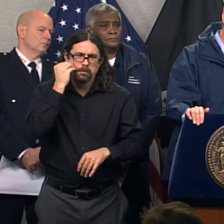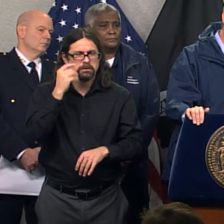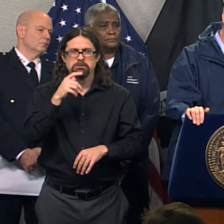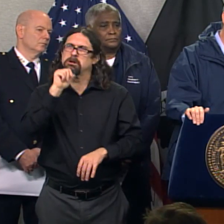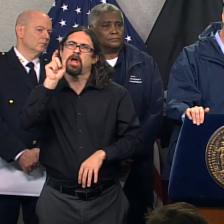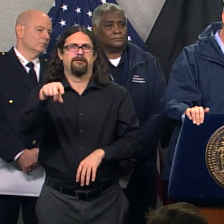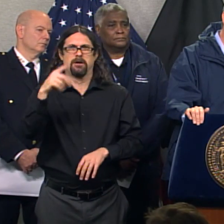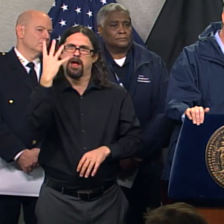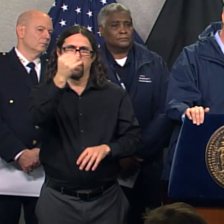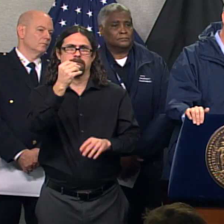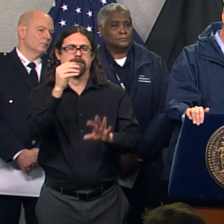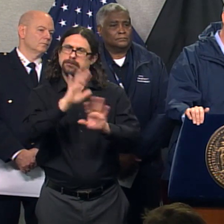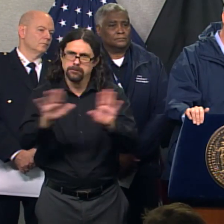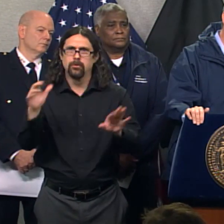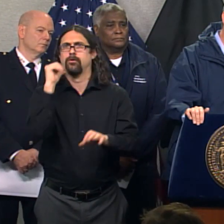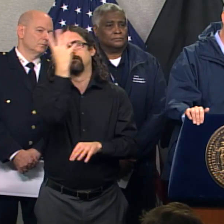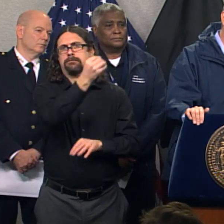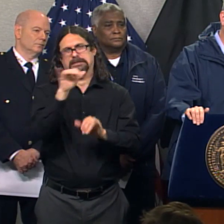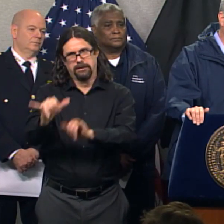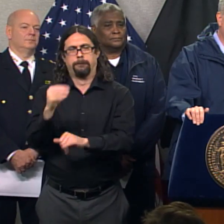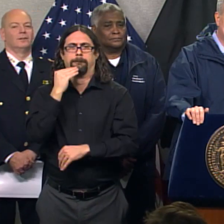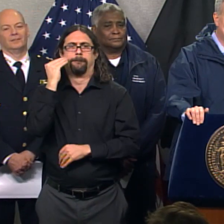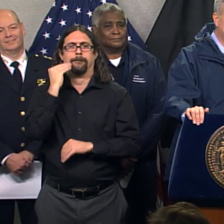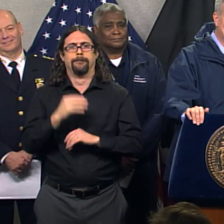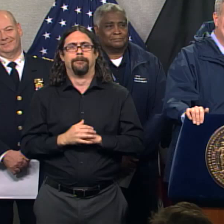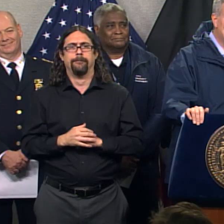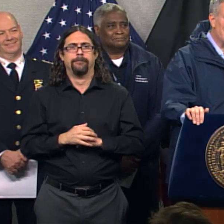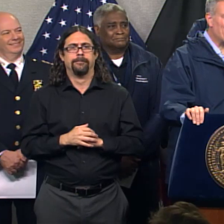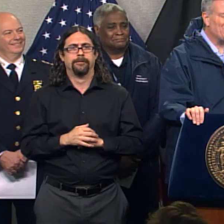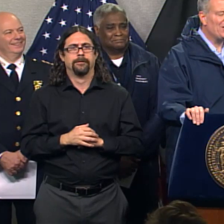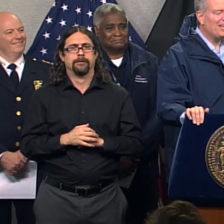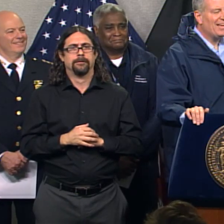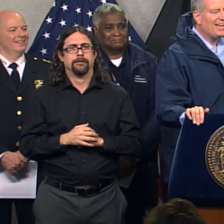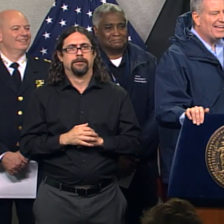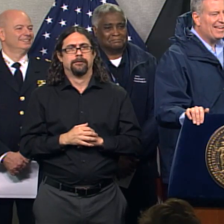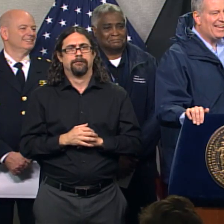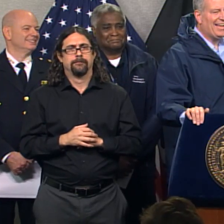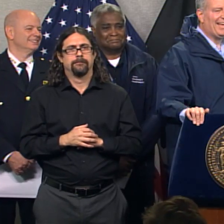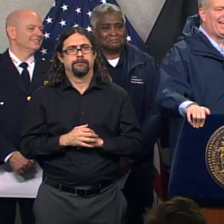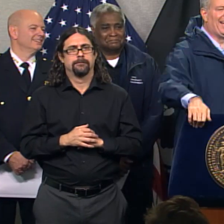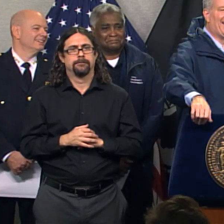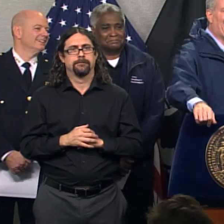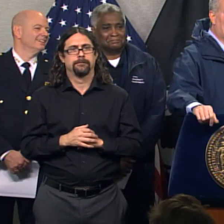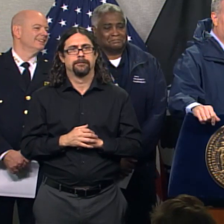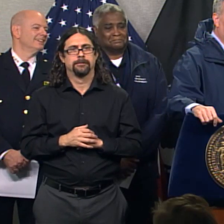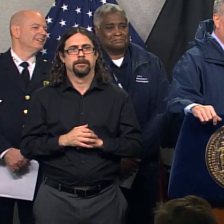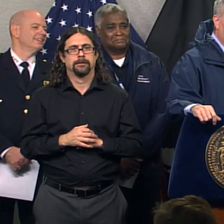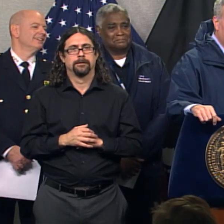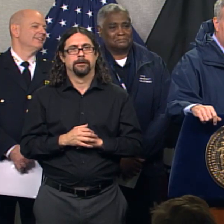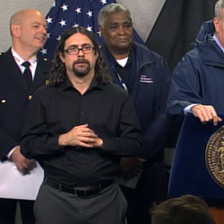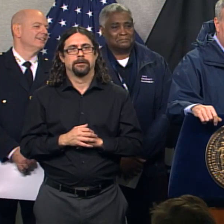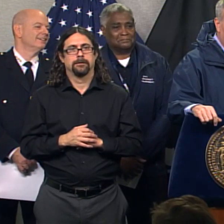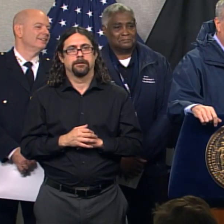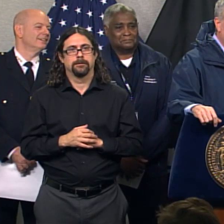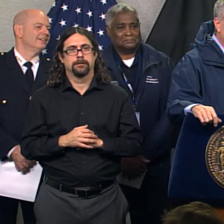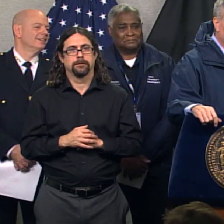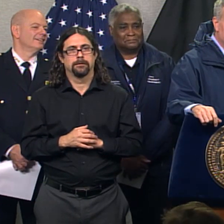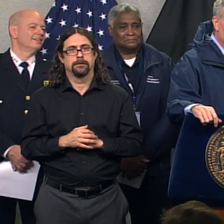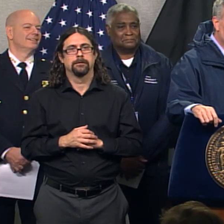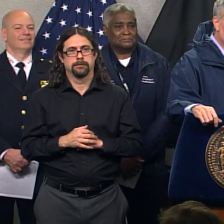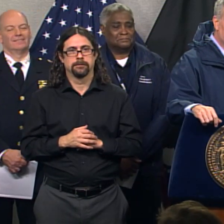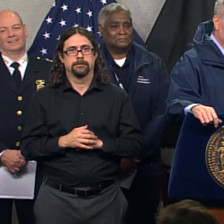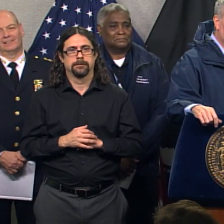we become a city of wimps? Isn't it the mayor's job? Isn't it the mayor's job to keep the city running, not to tell the city to stop